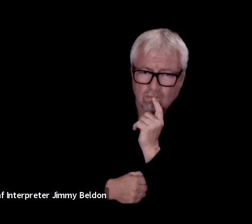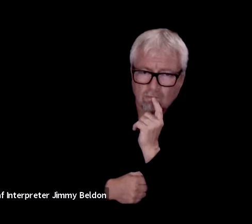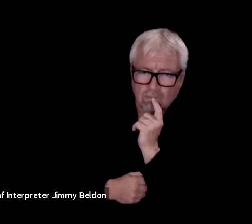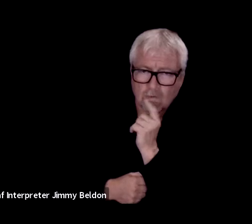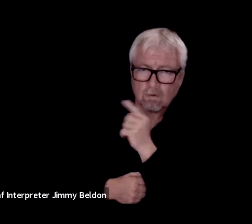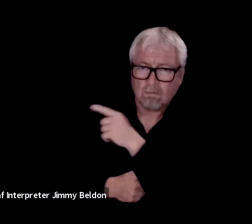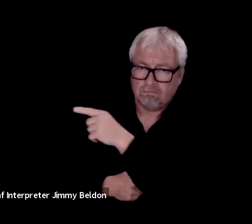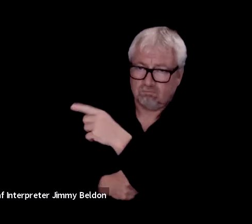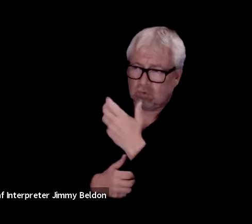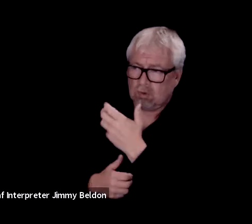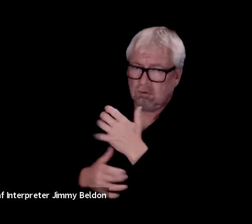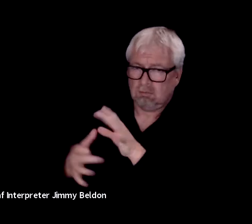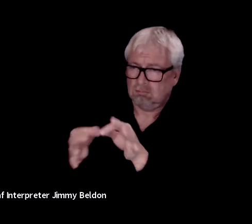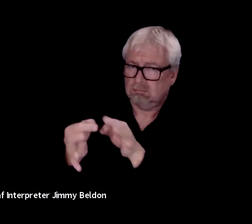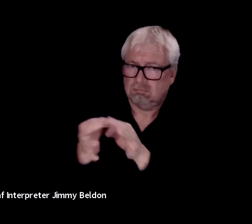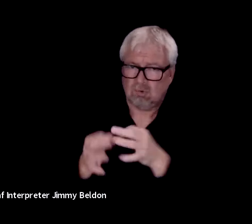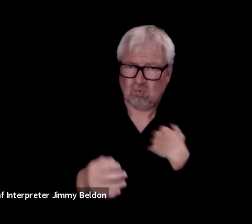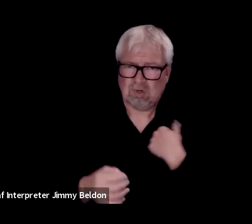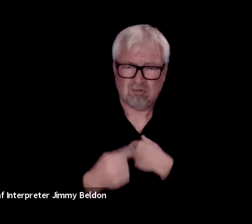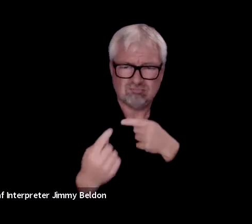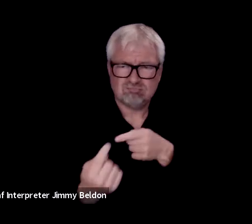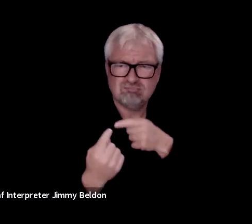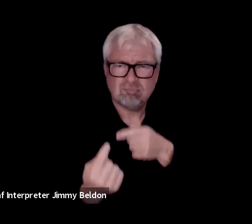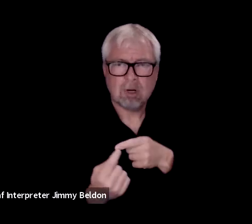not disclosing